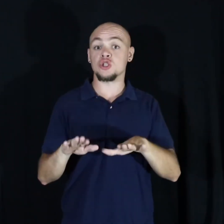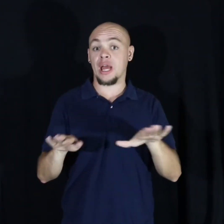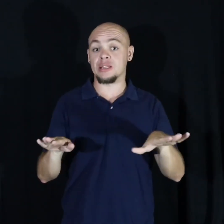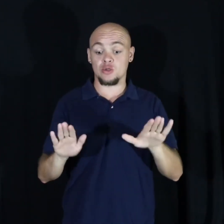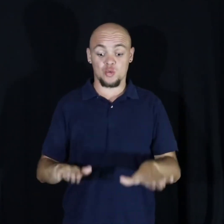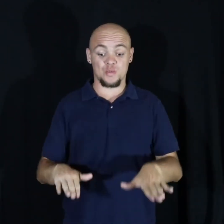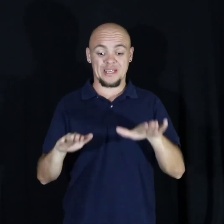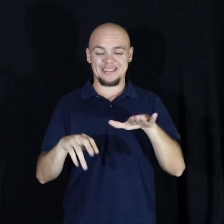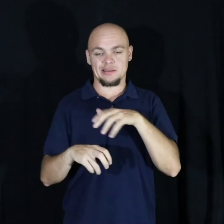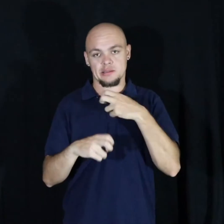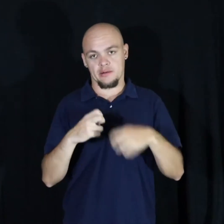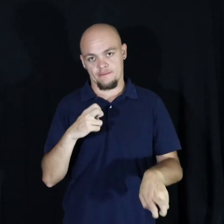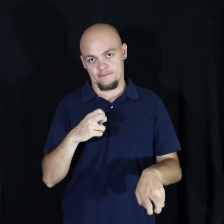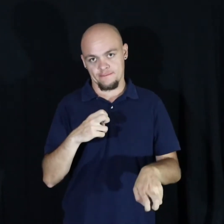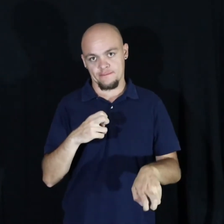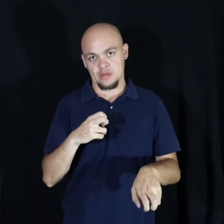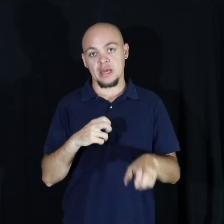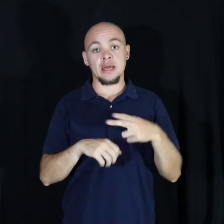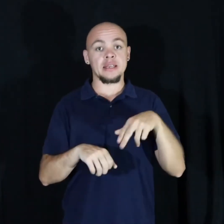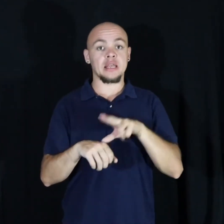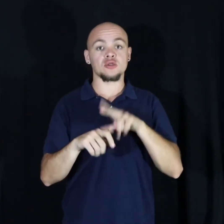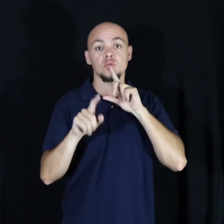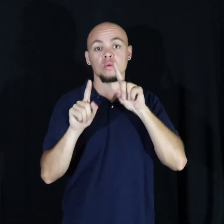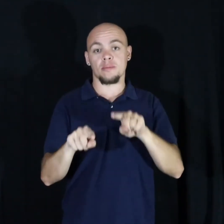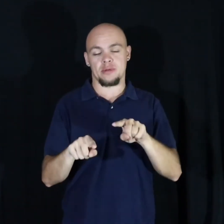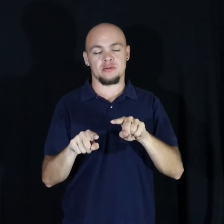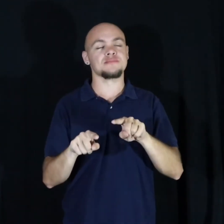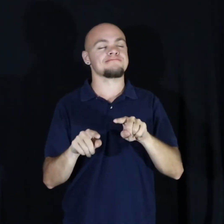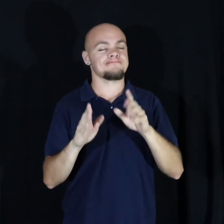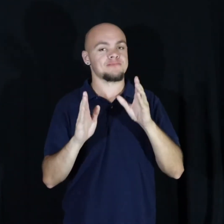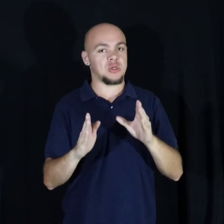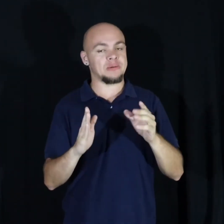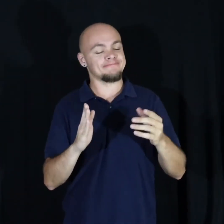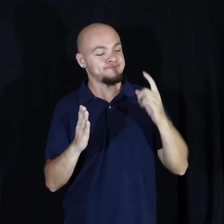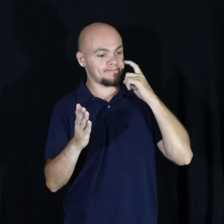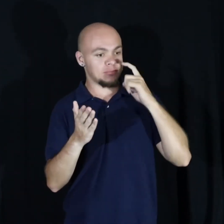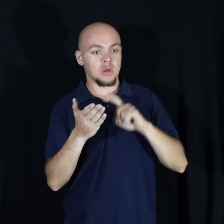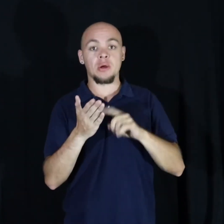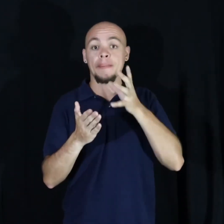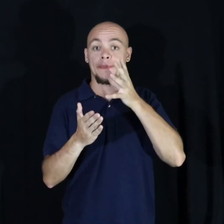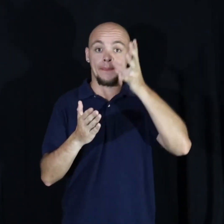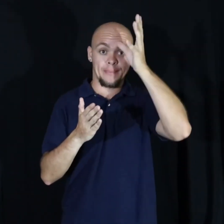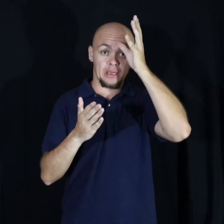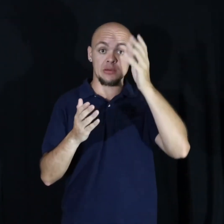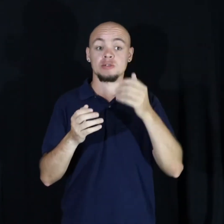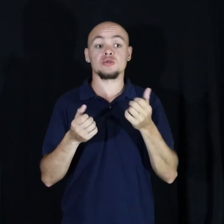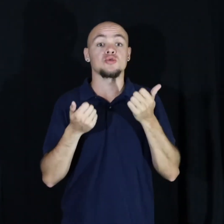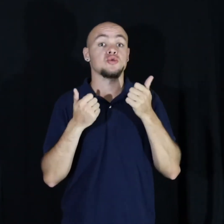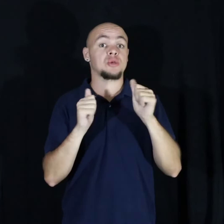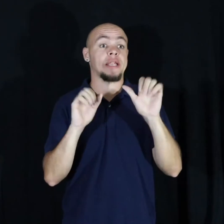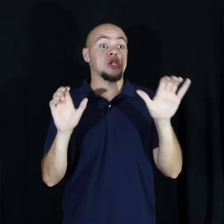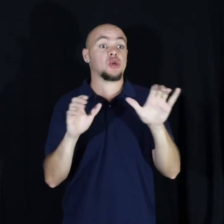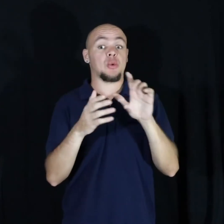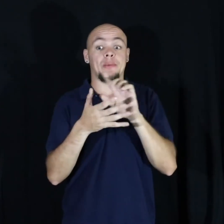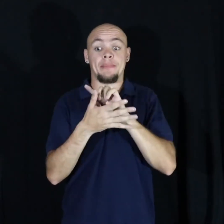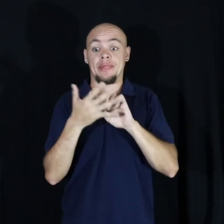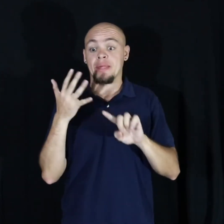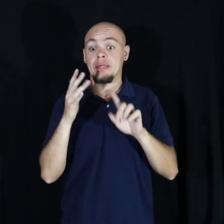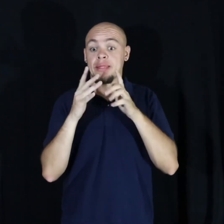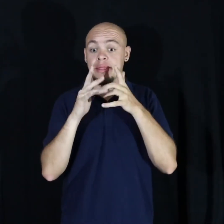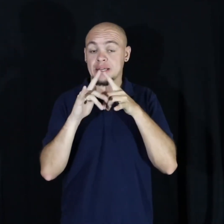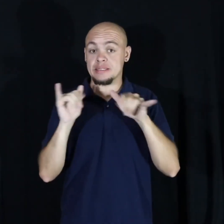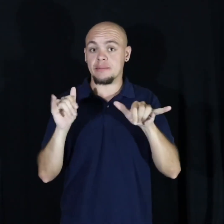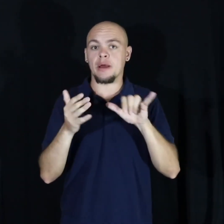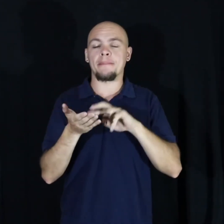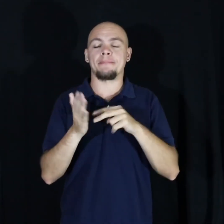difficult. Senior national reporter Sarwat Nasir reveals that among parents that have a higher tendency to multitask, there's also a higher chance for them to